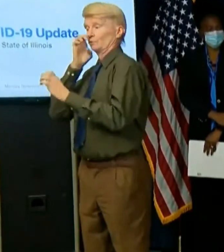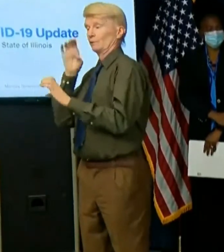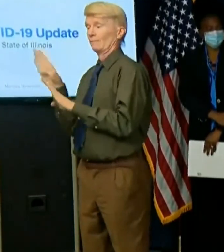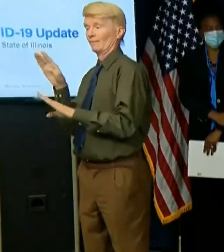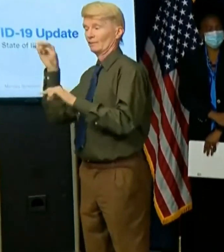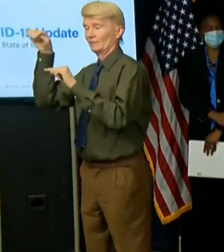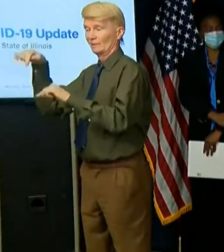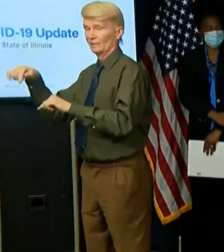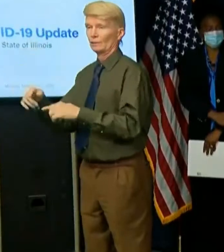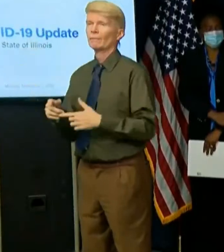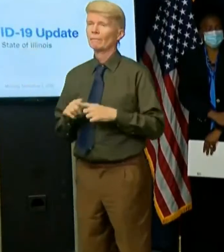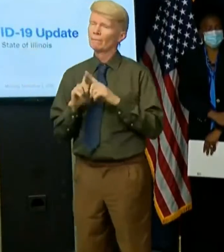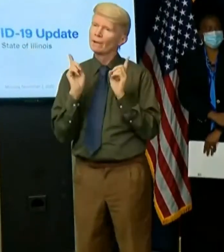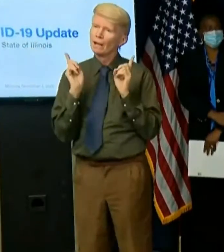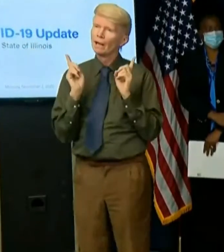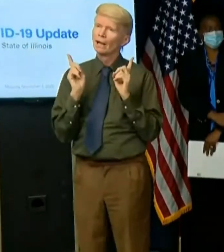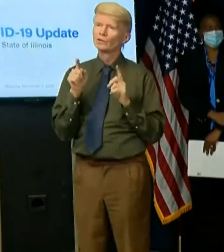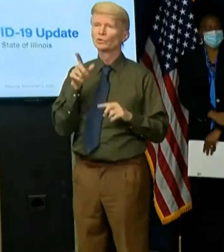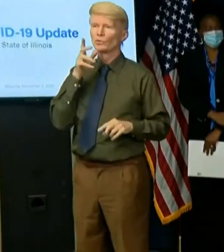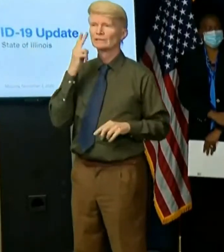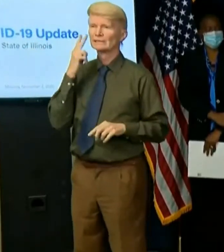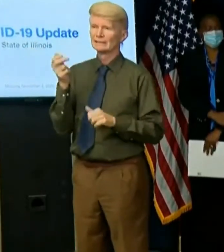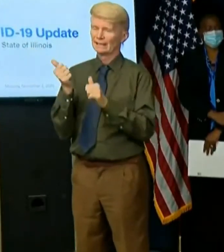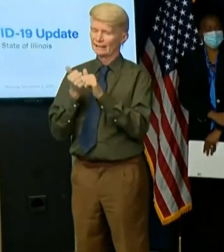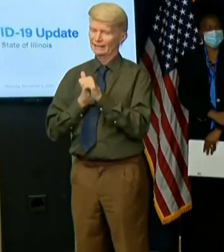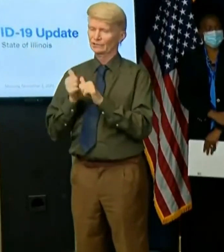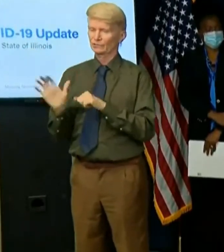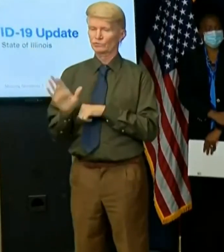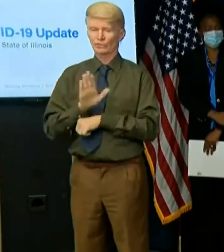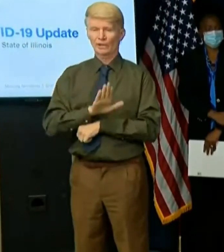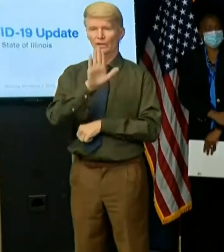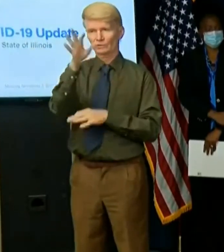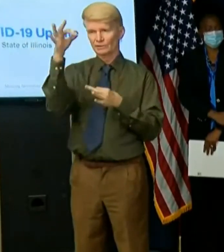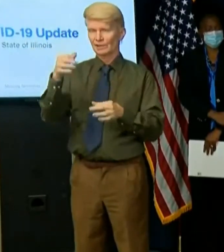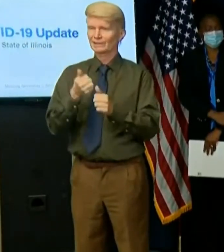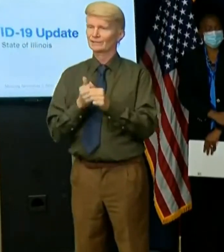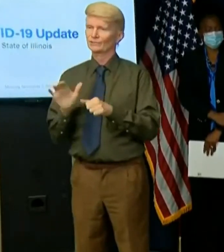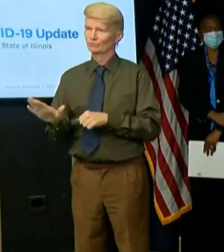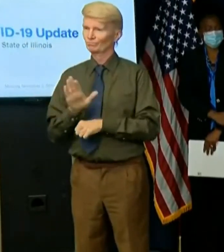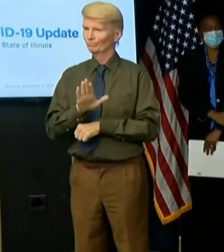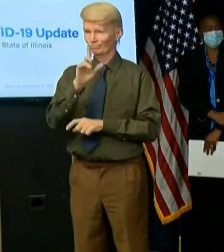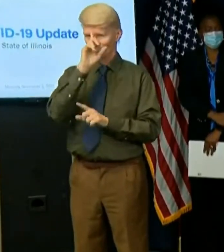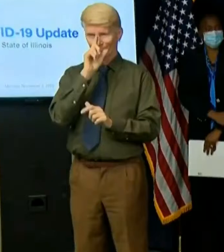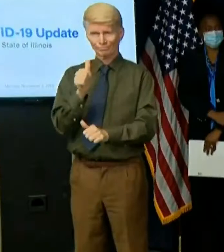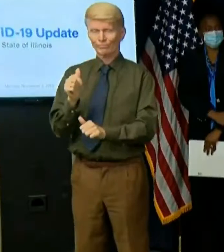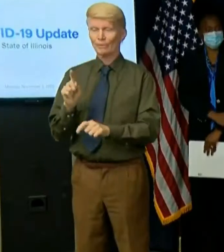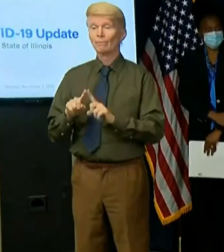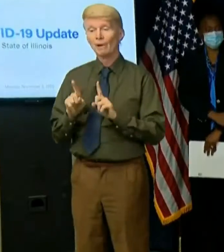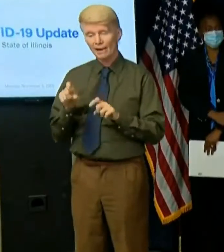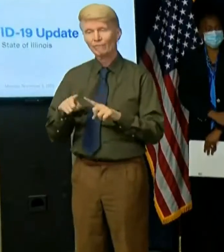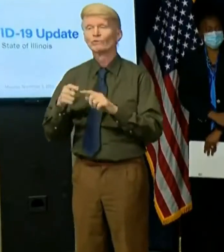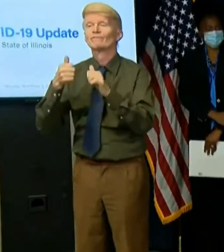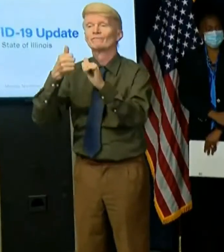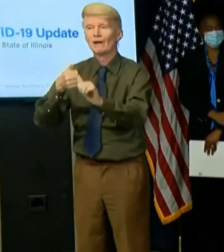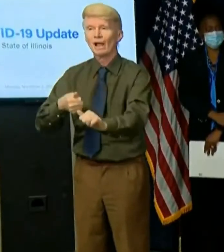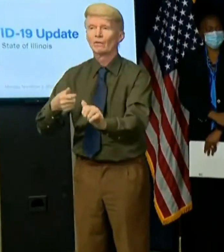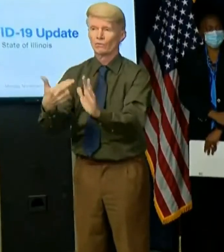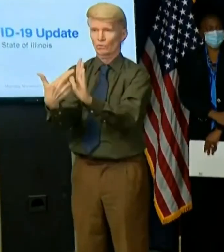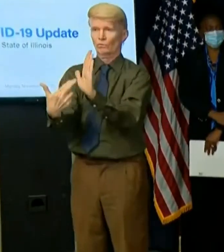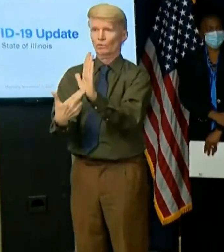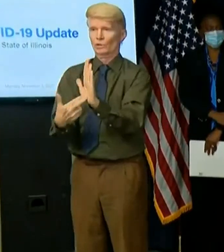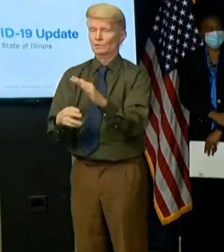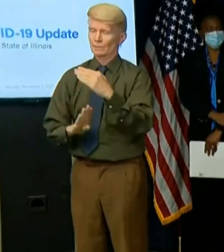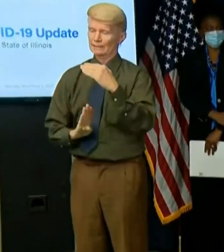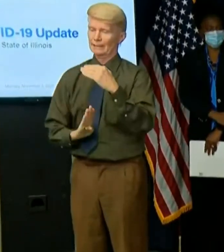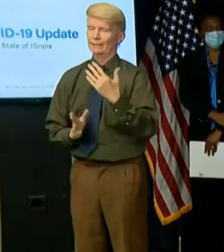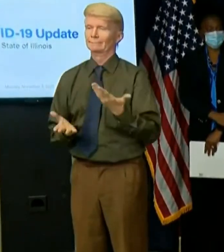can see, every region is going the wrong direction. We have got to make sure that everybody's following the rules here. And I know that some